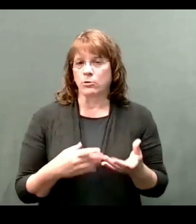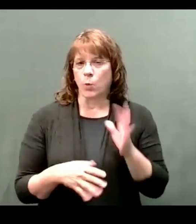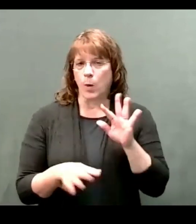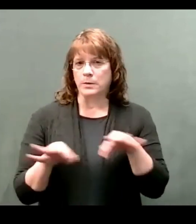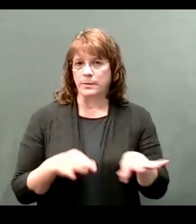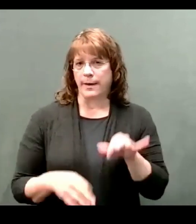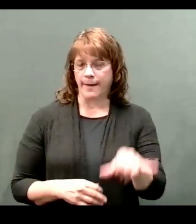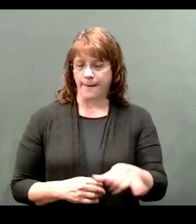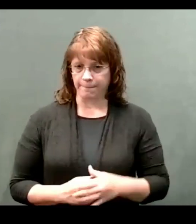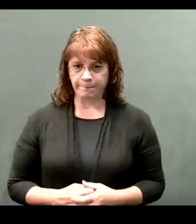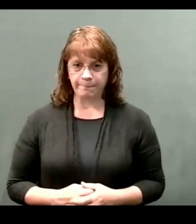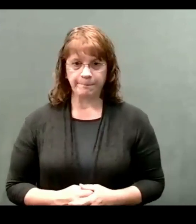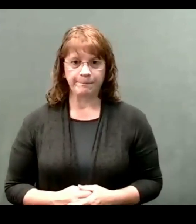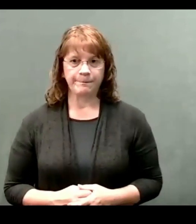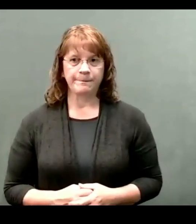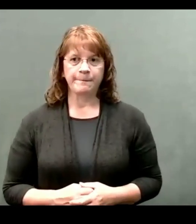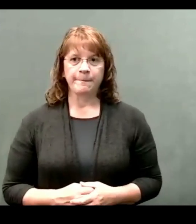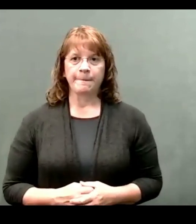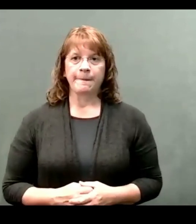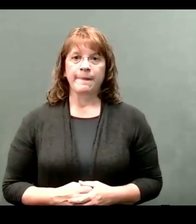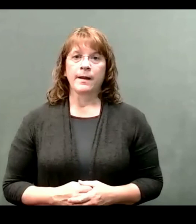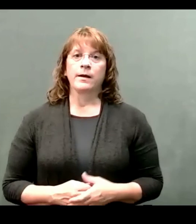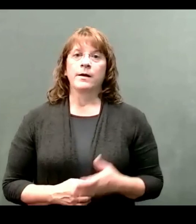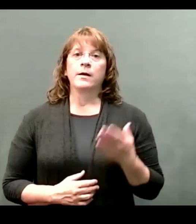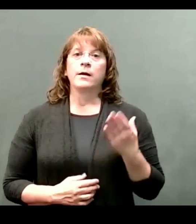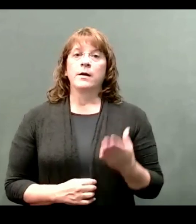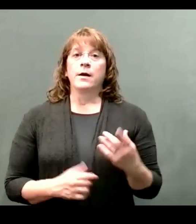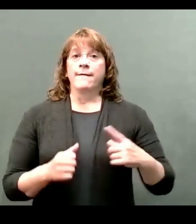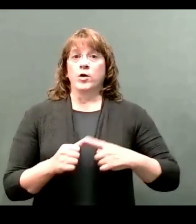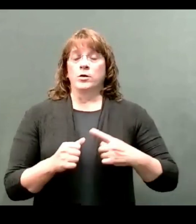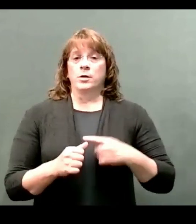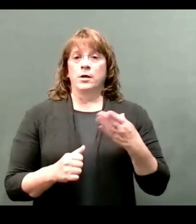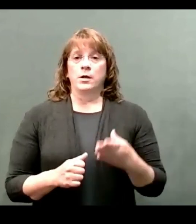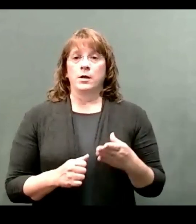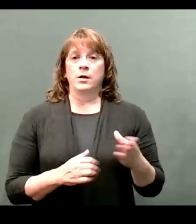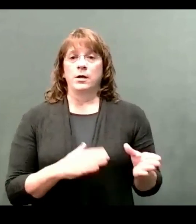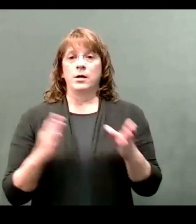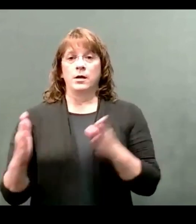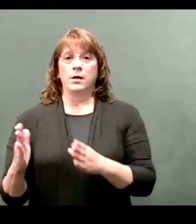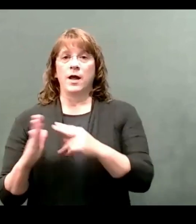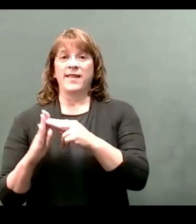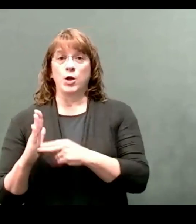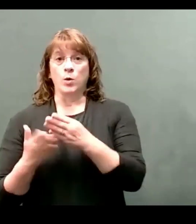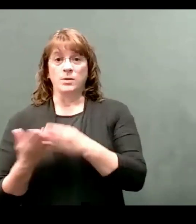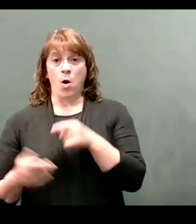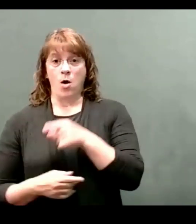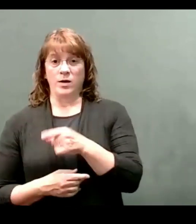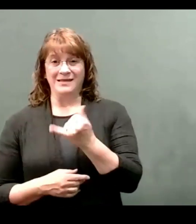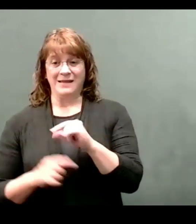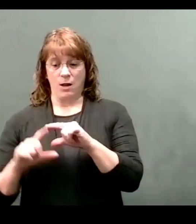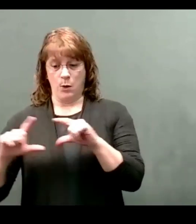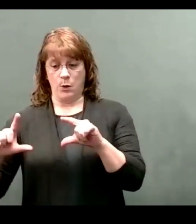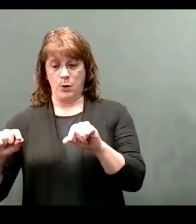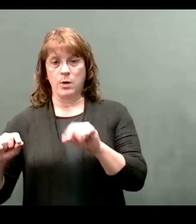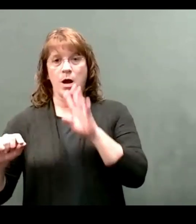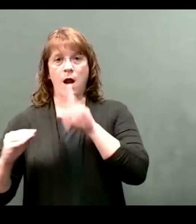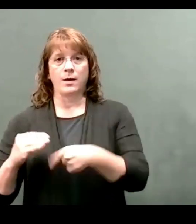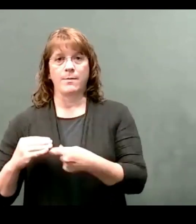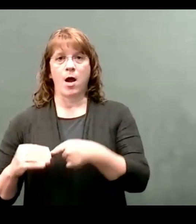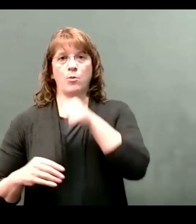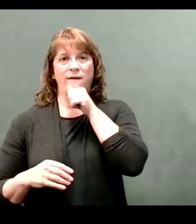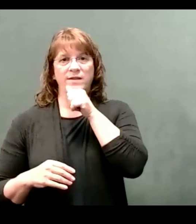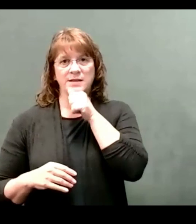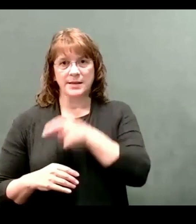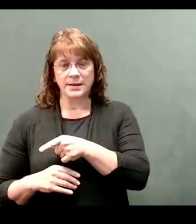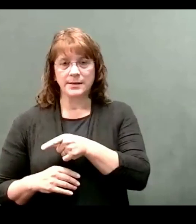I'll walk through those with you kind of quickly here. First off, over here in the notes section where we were talking about privacy, I did